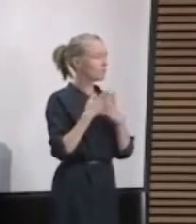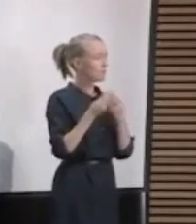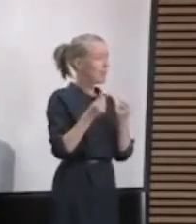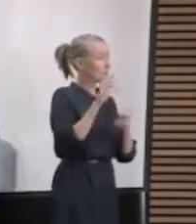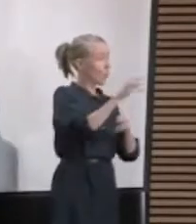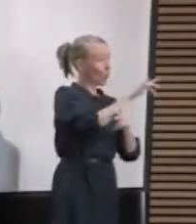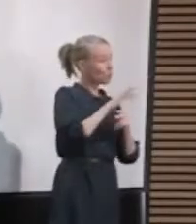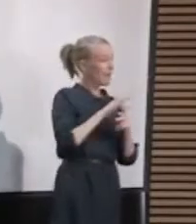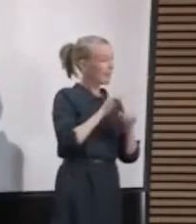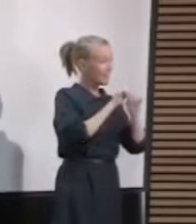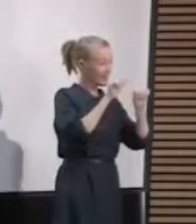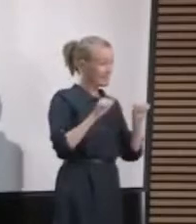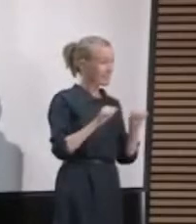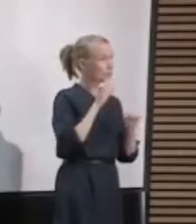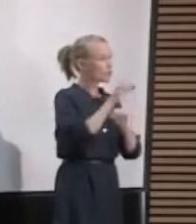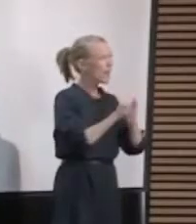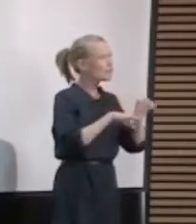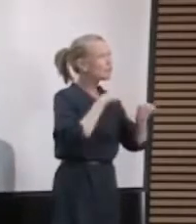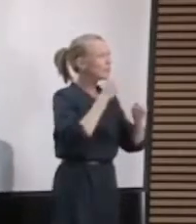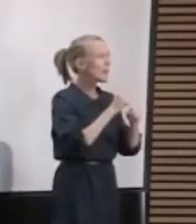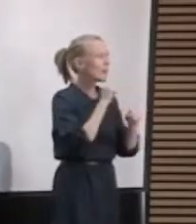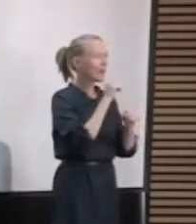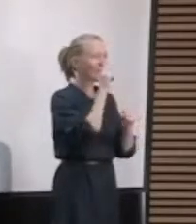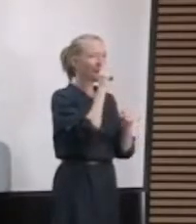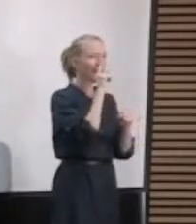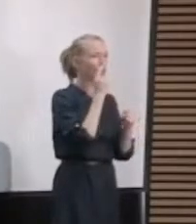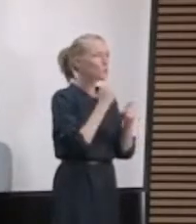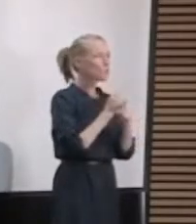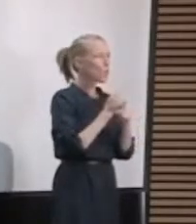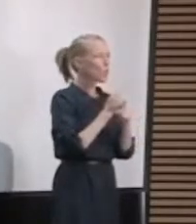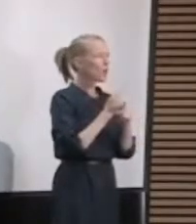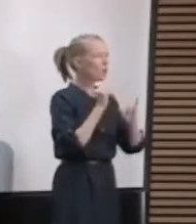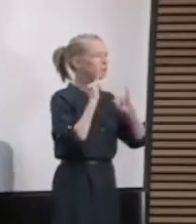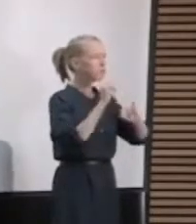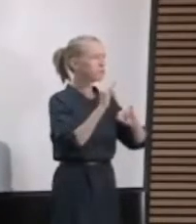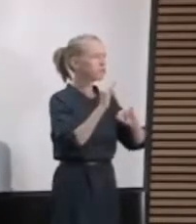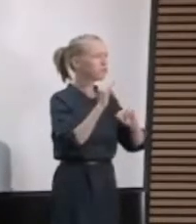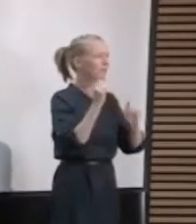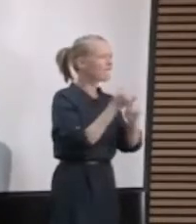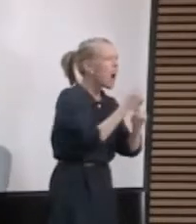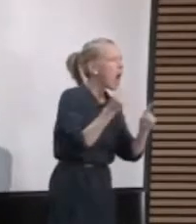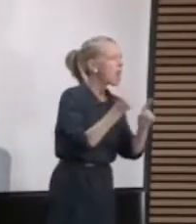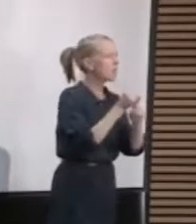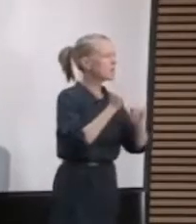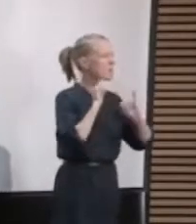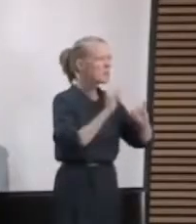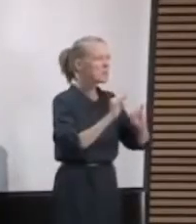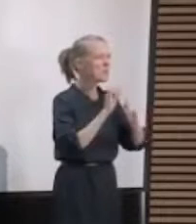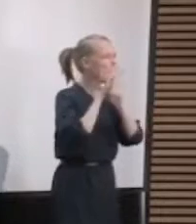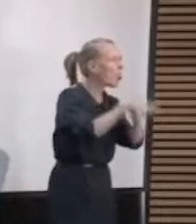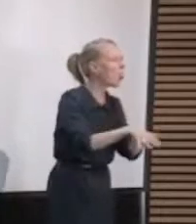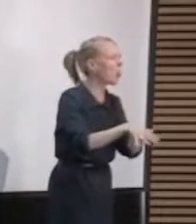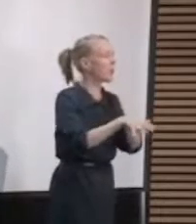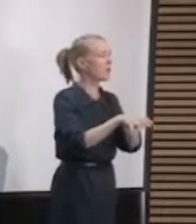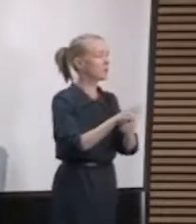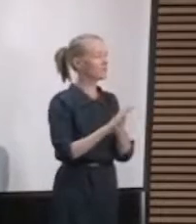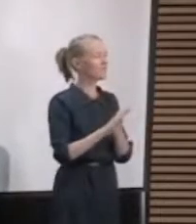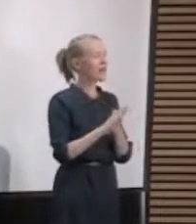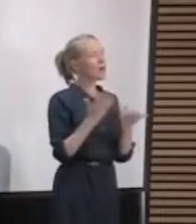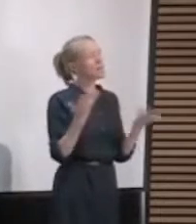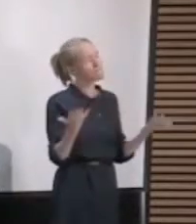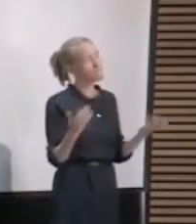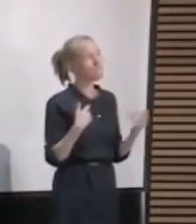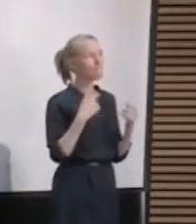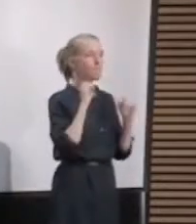instance, violence, extreme violence online. I know they constantly try and walk the line of freedom of